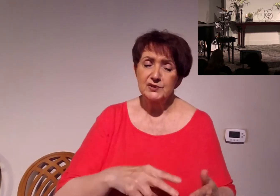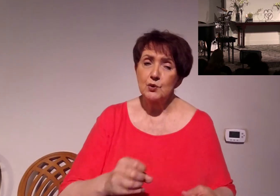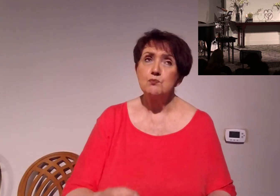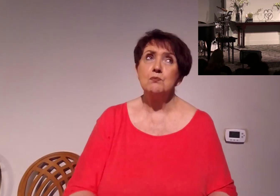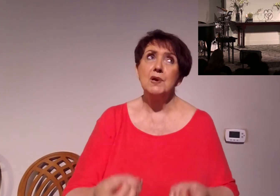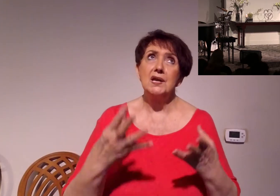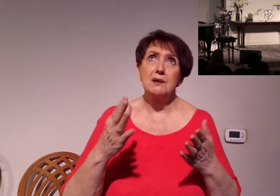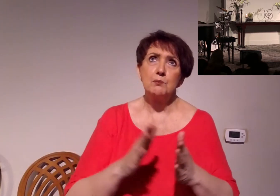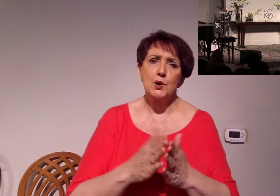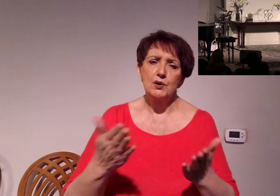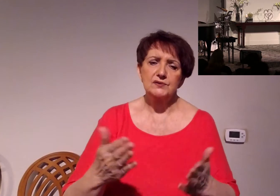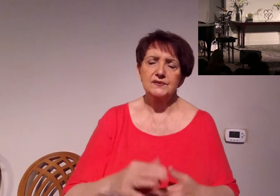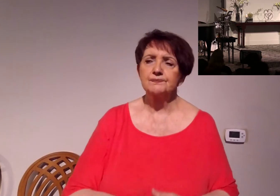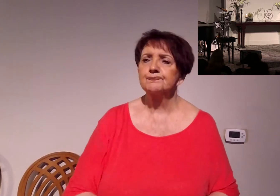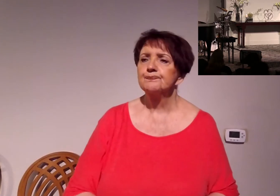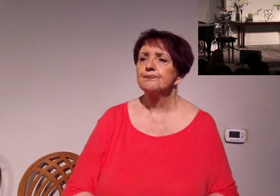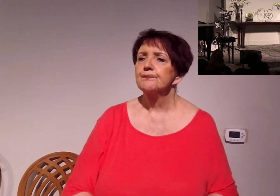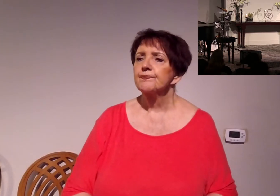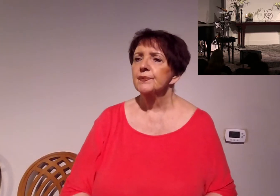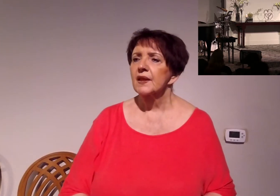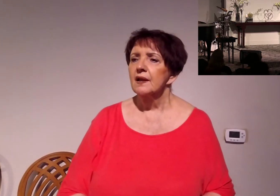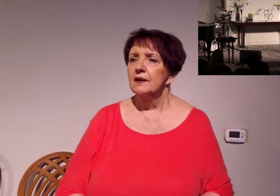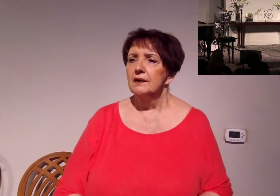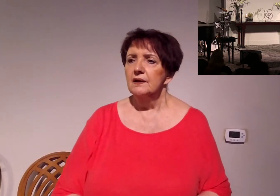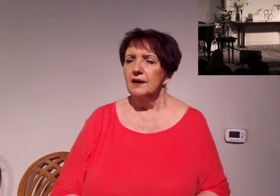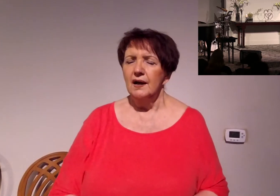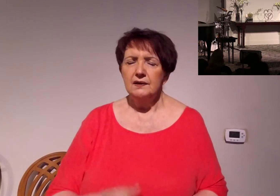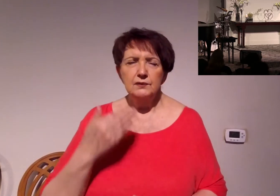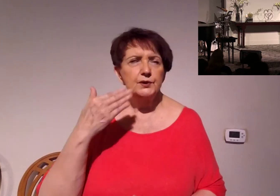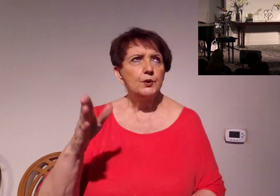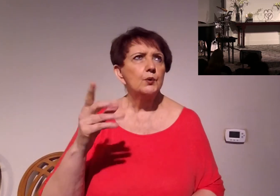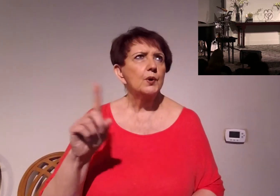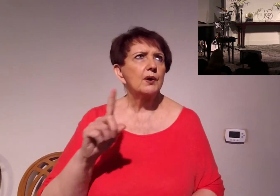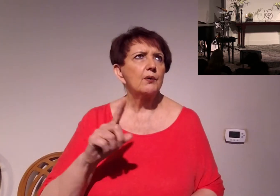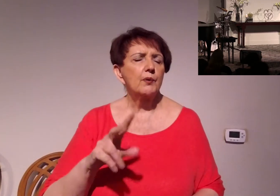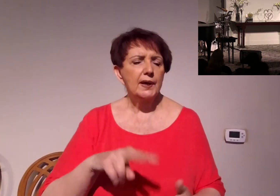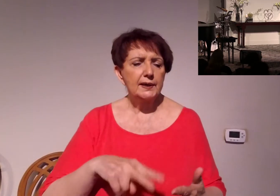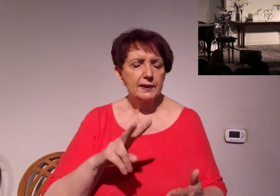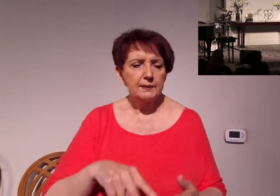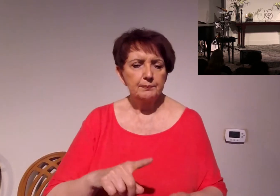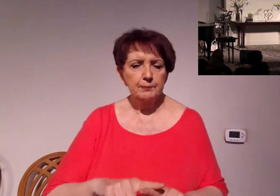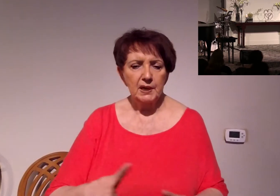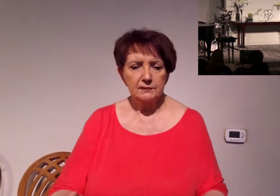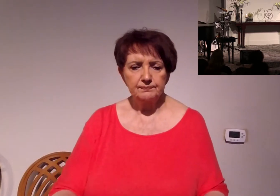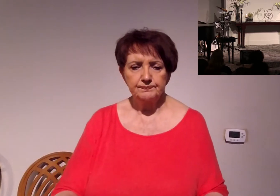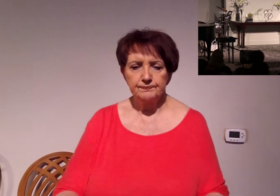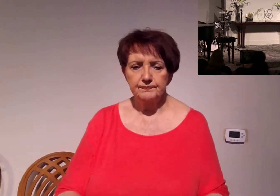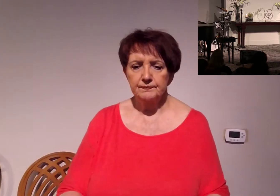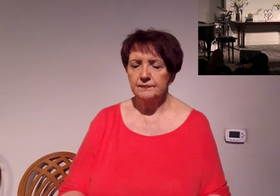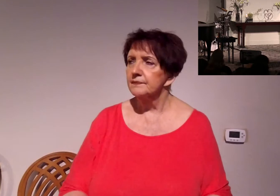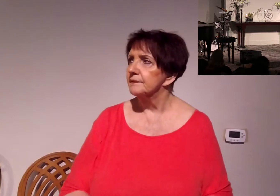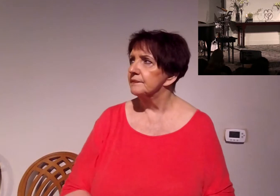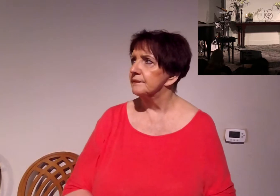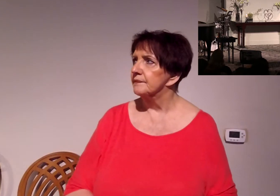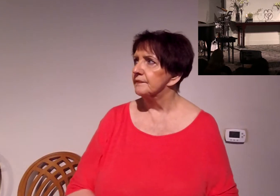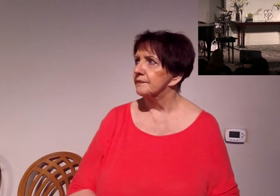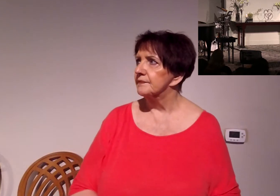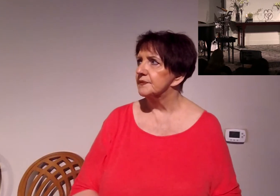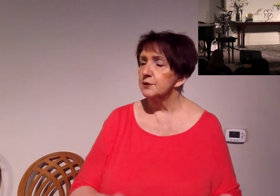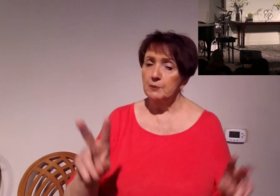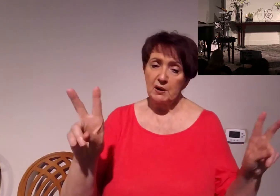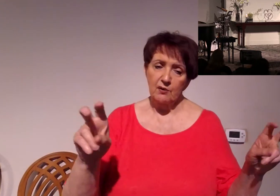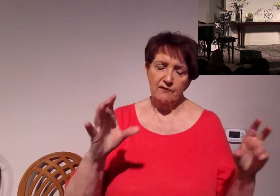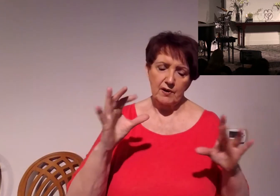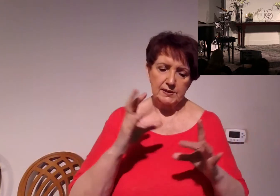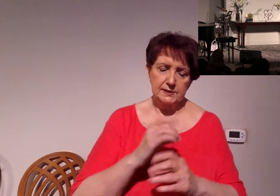books. And I'm not exactly sure where I read this. But to paraphrase,